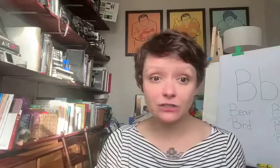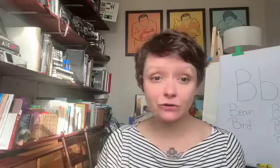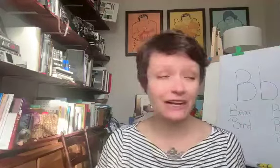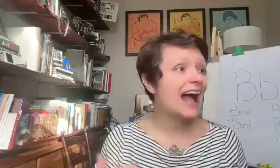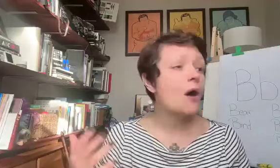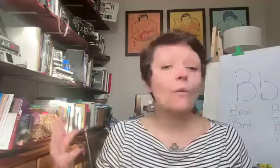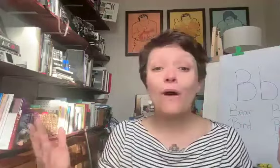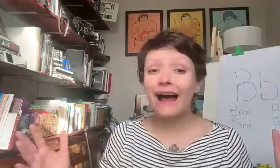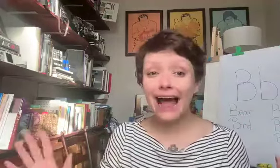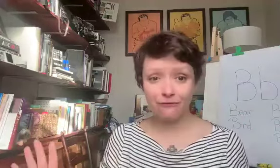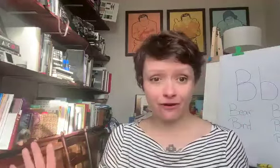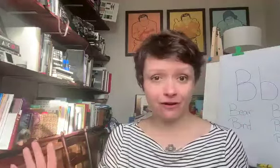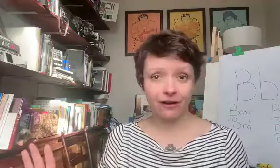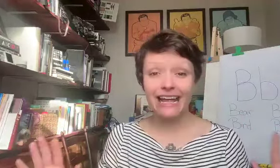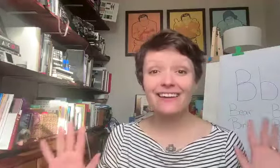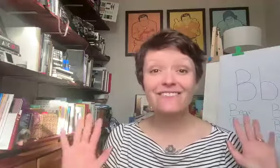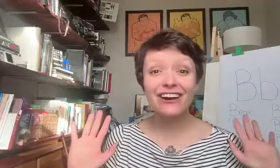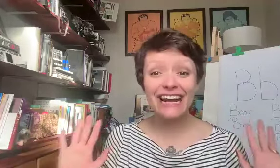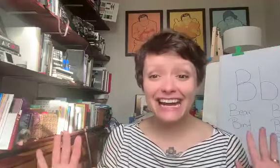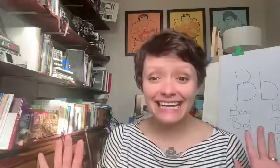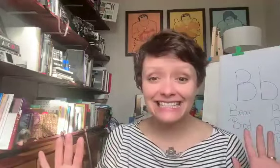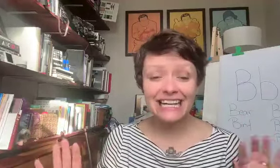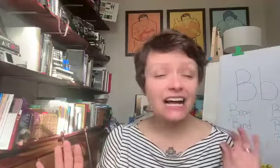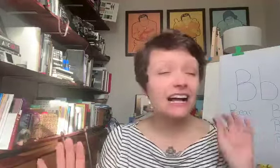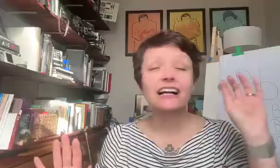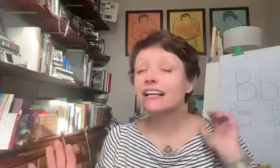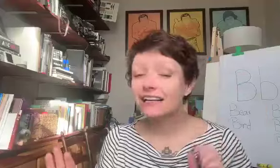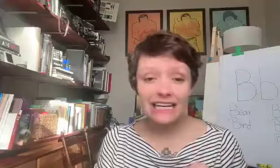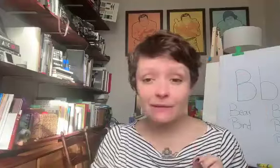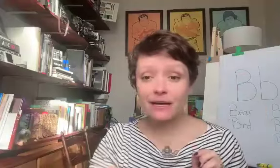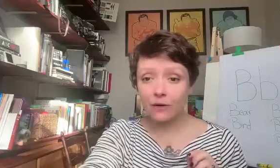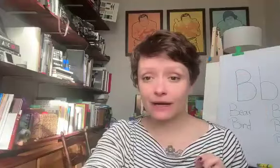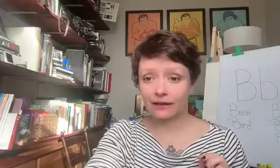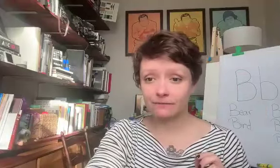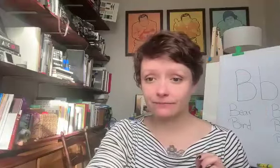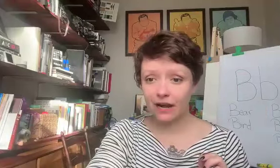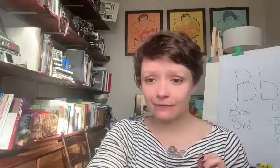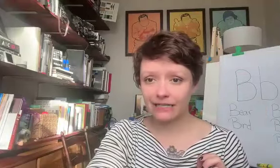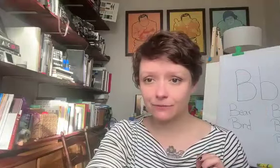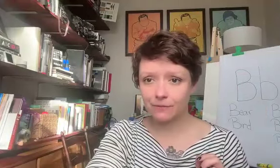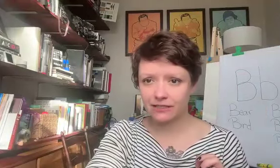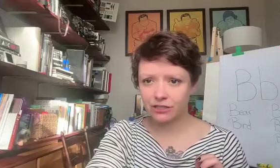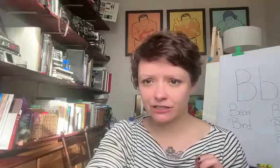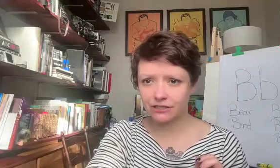story. Whatever. If they're in it, keep it going. All right, we got some more messages.